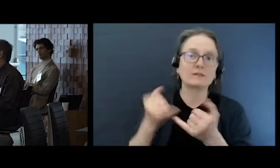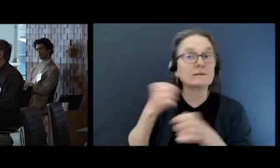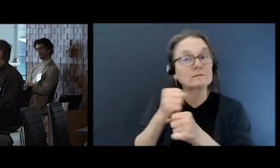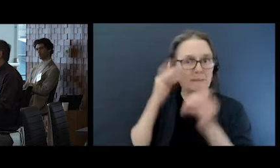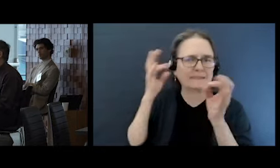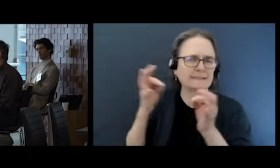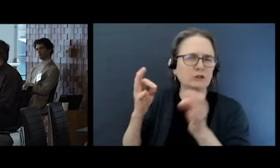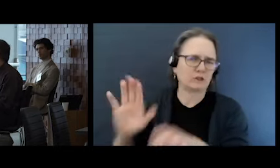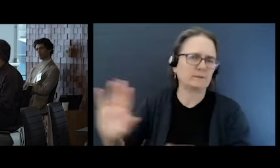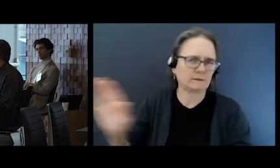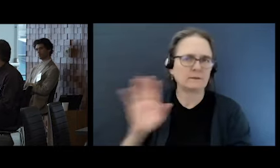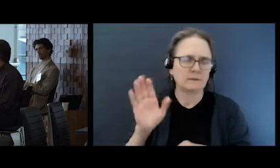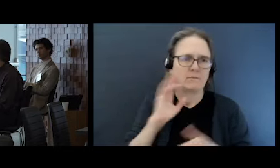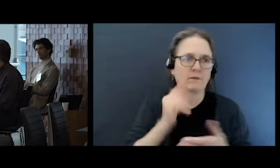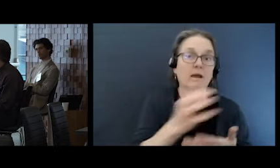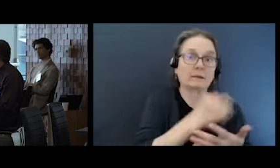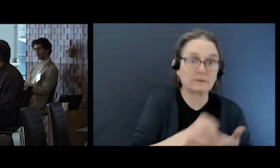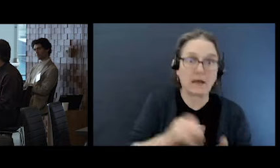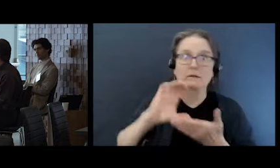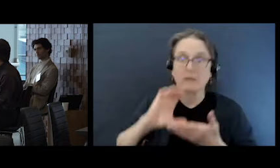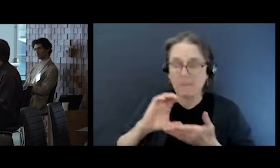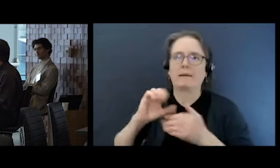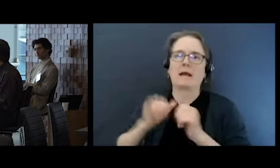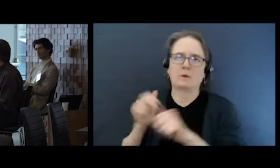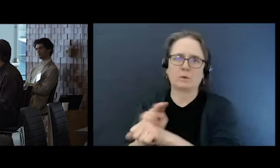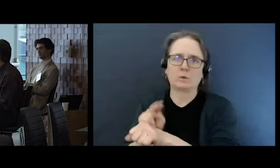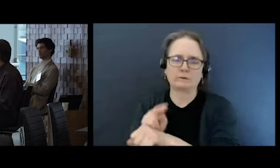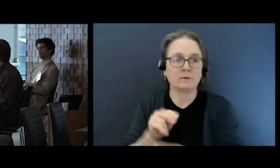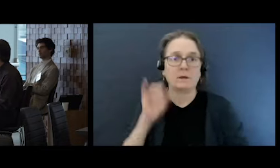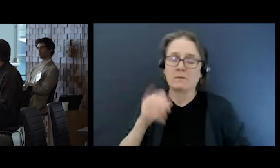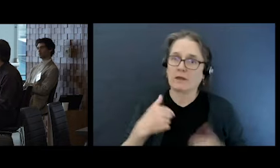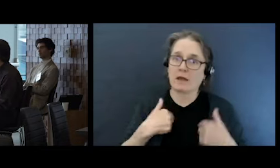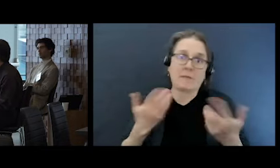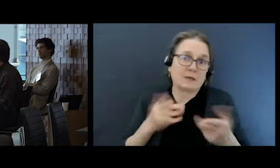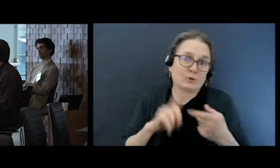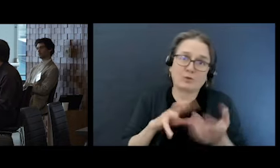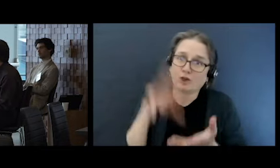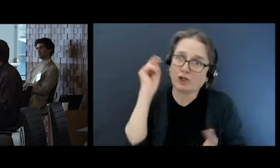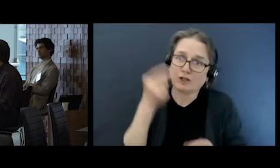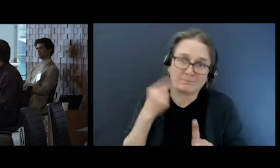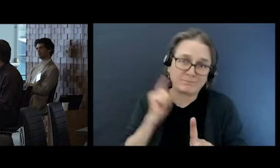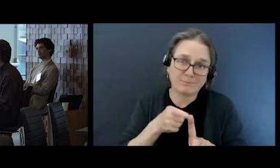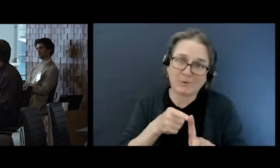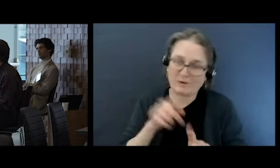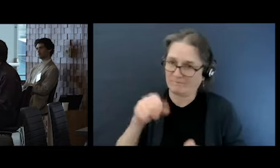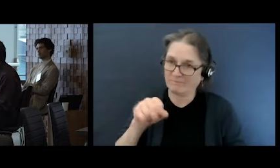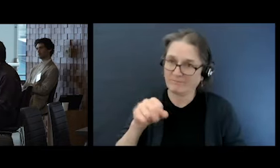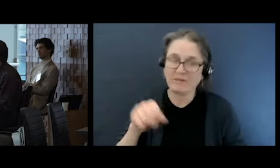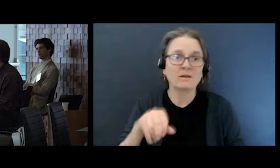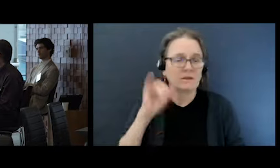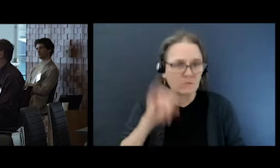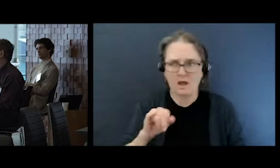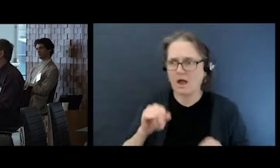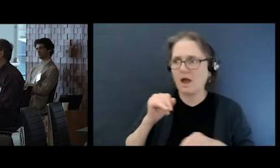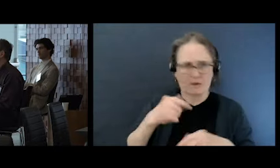I know transportation data, I know agencies. I need to know more about how the world needs to use the data and what data needs to be out